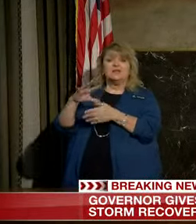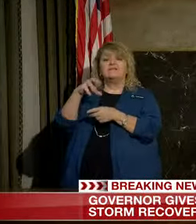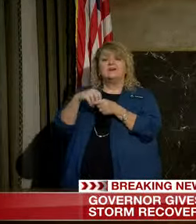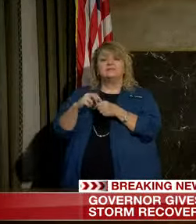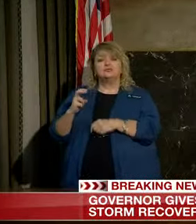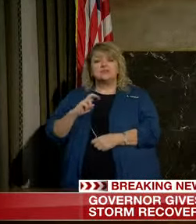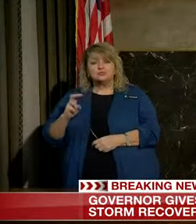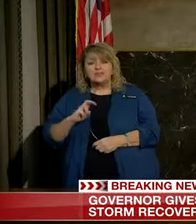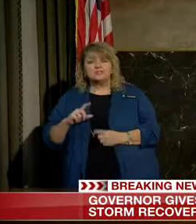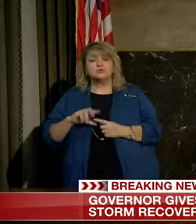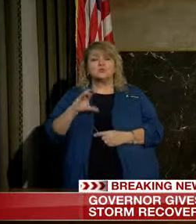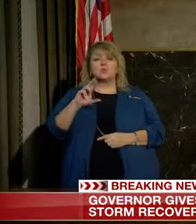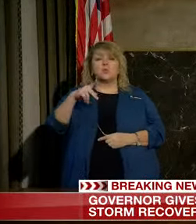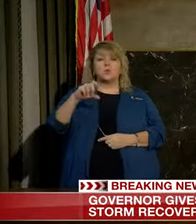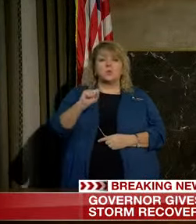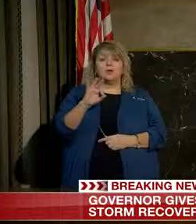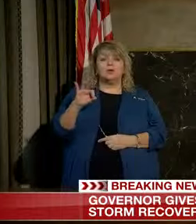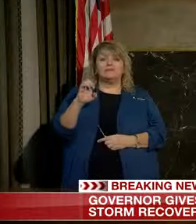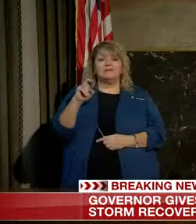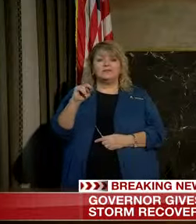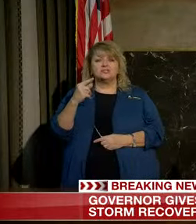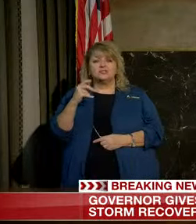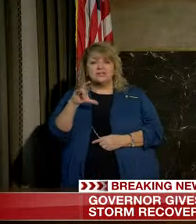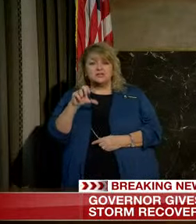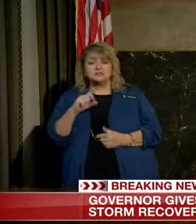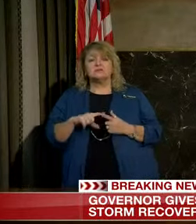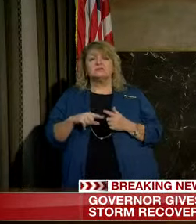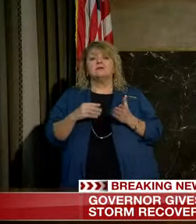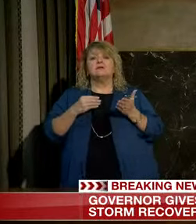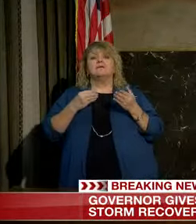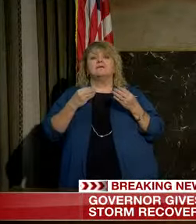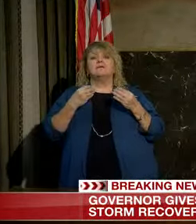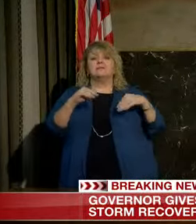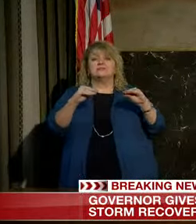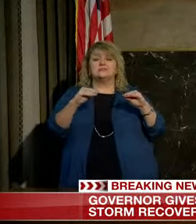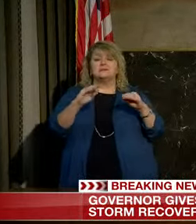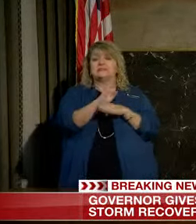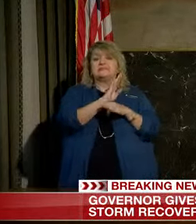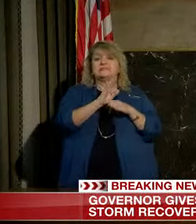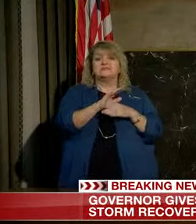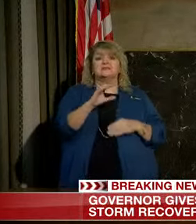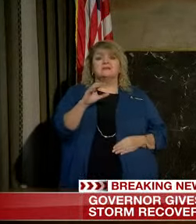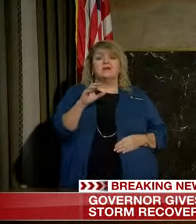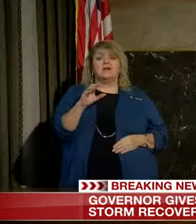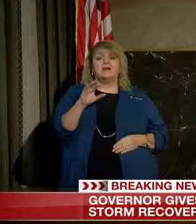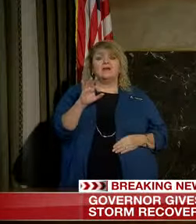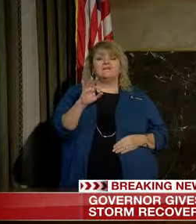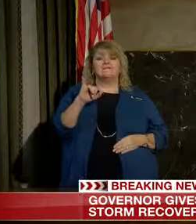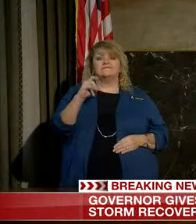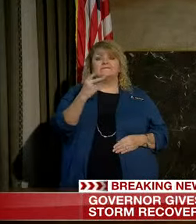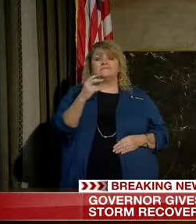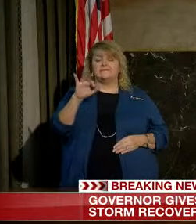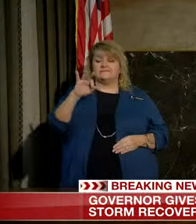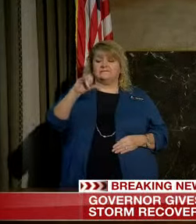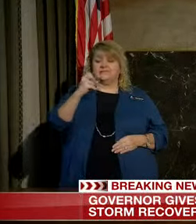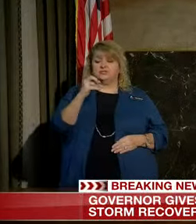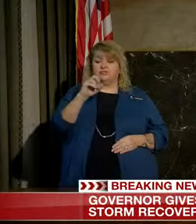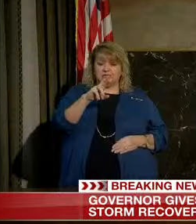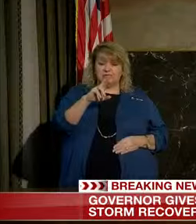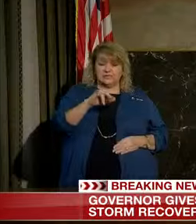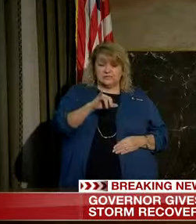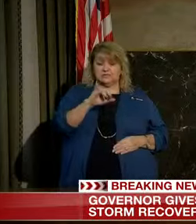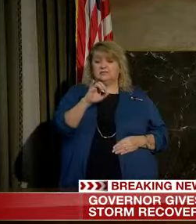the Corps of Engineers, to commerce with respect to fishery, emergency and disaster, and a number of